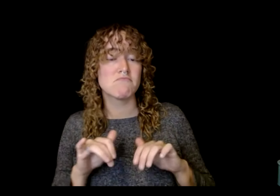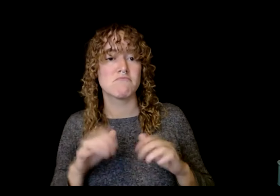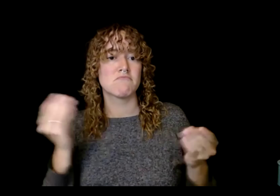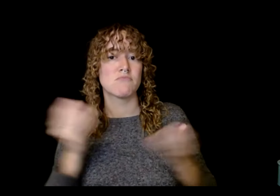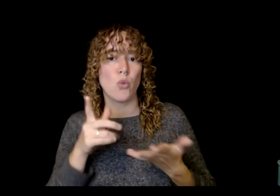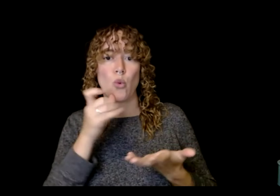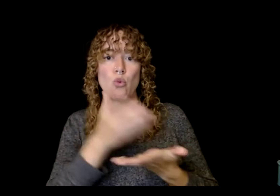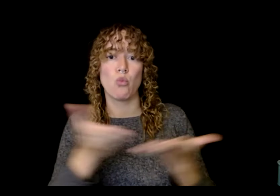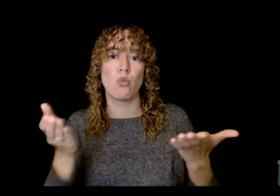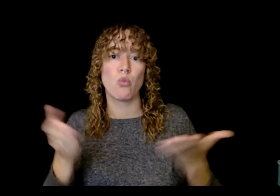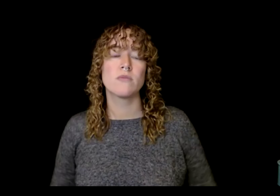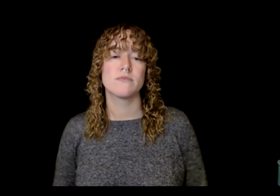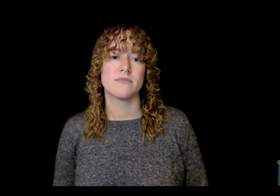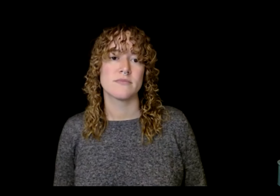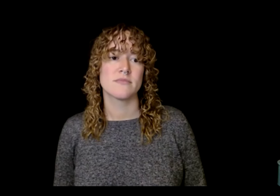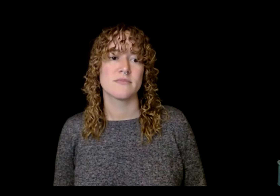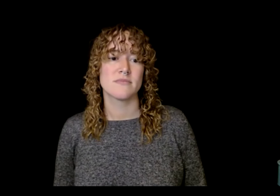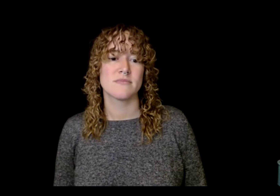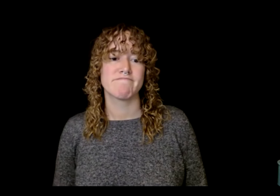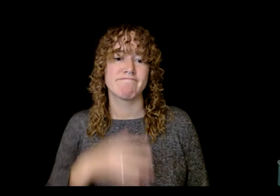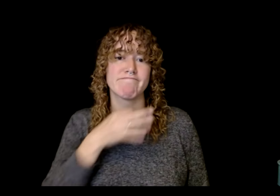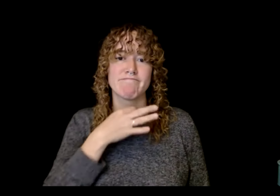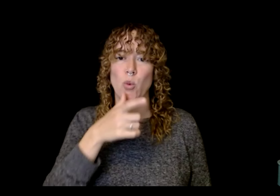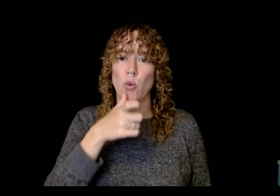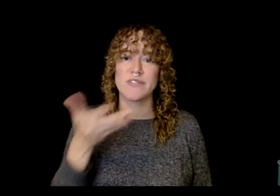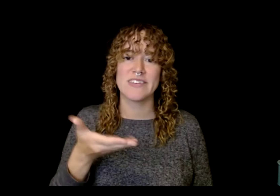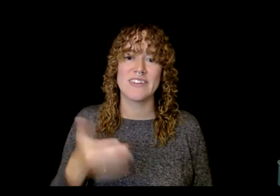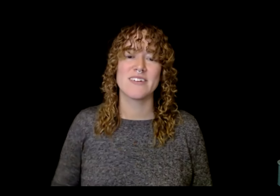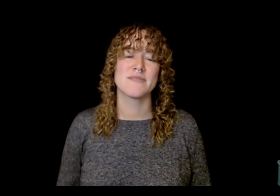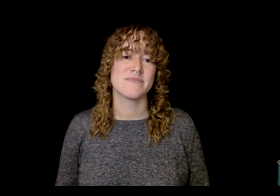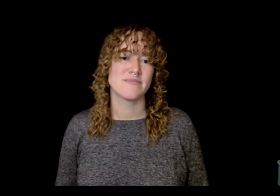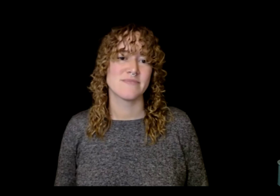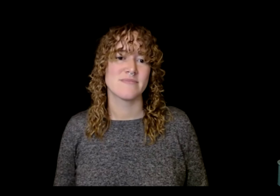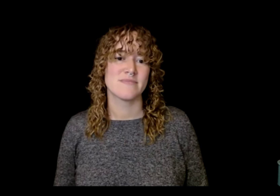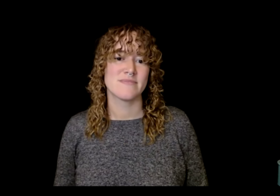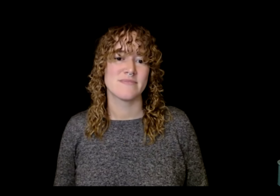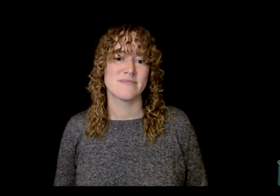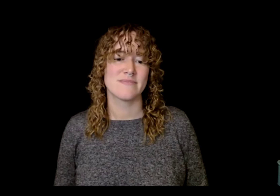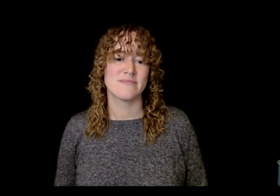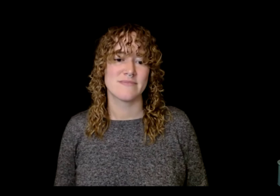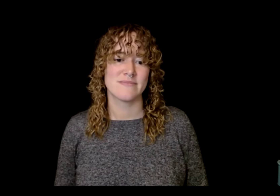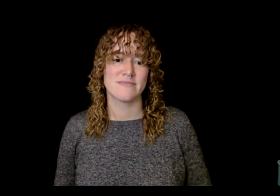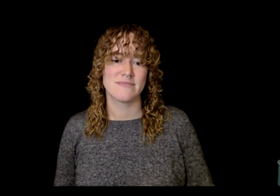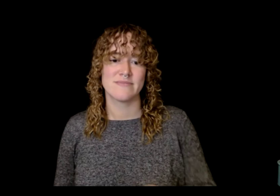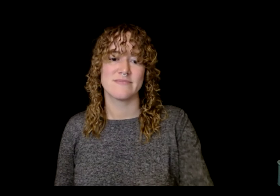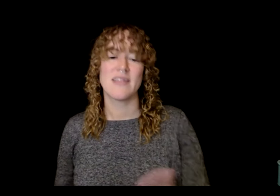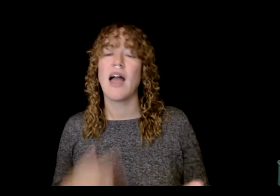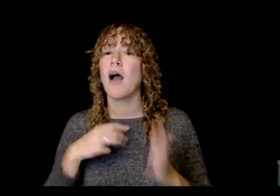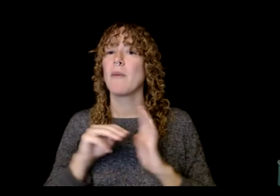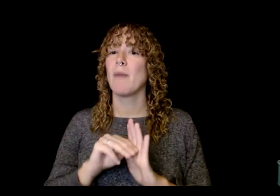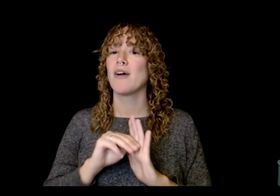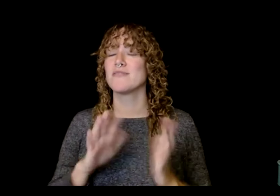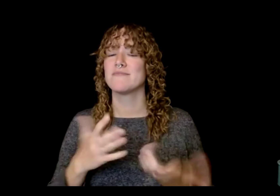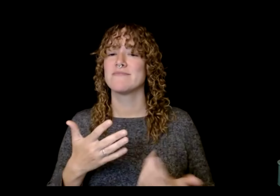so, just so we know who all is here. I have a record for that. And here I even modeling good